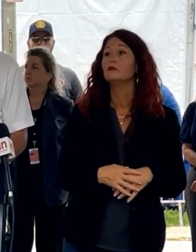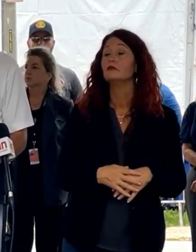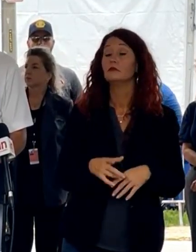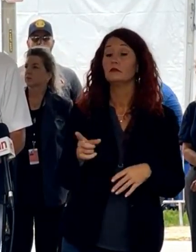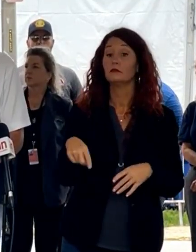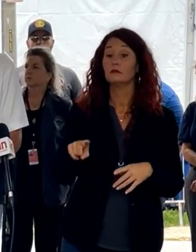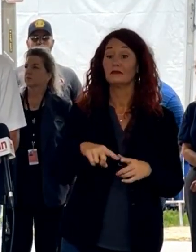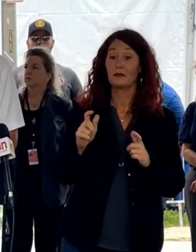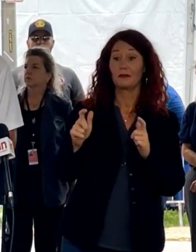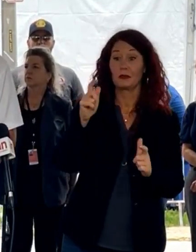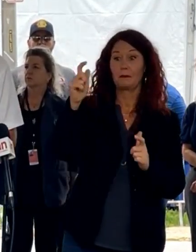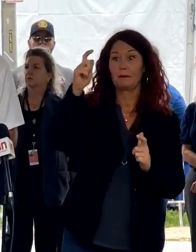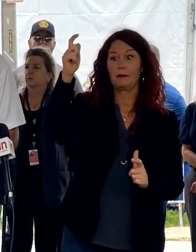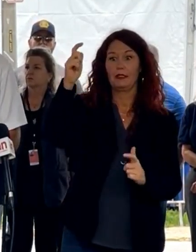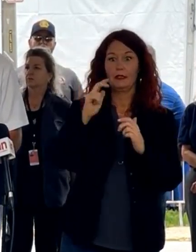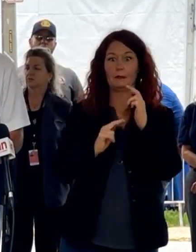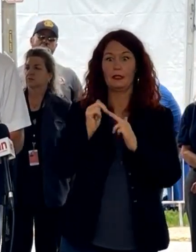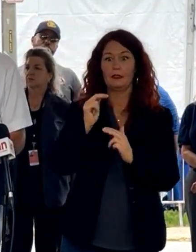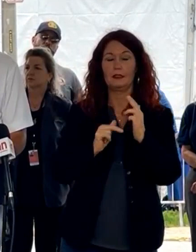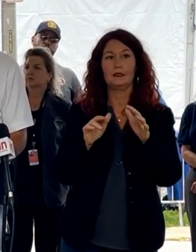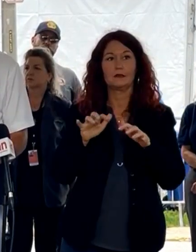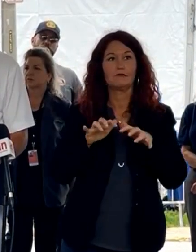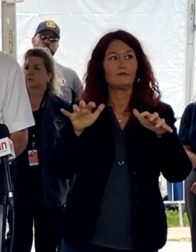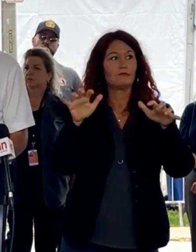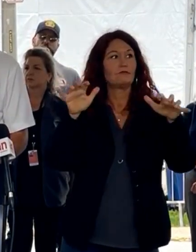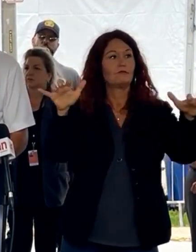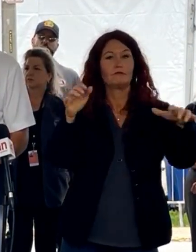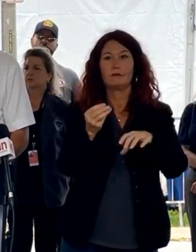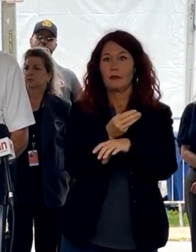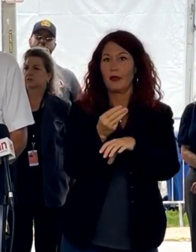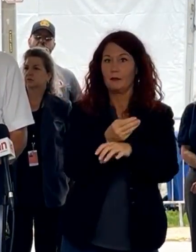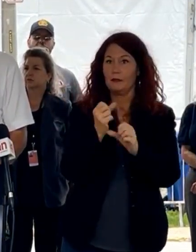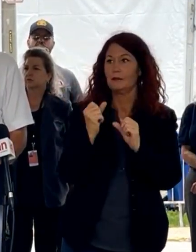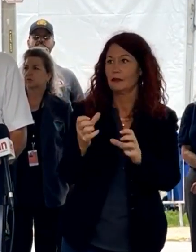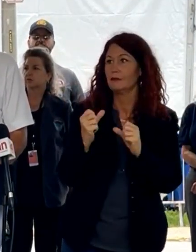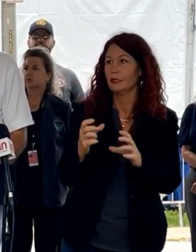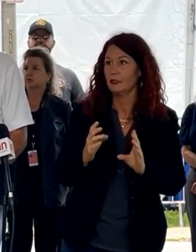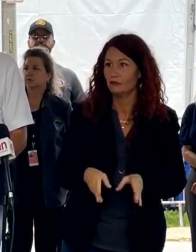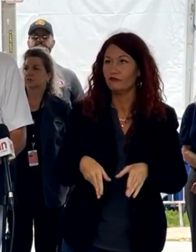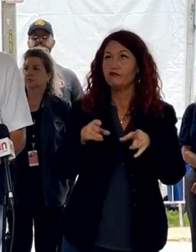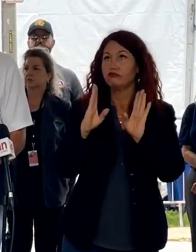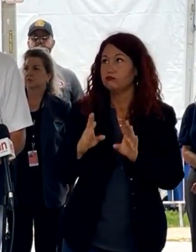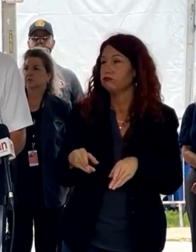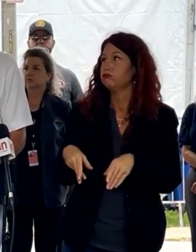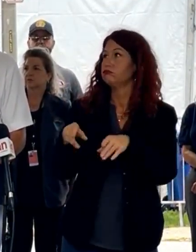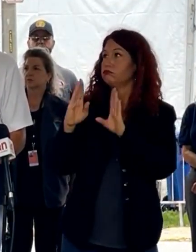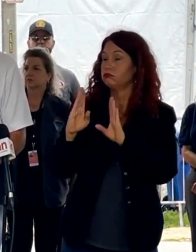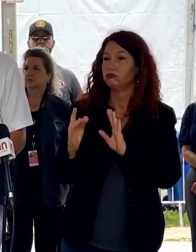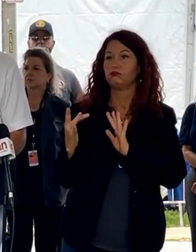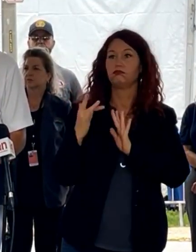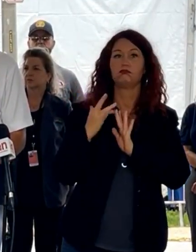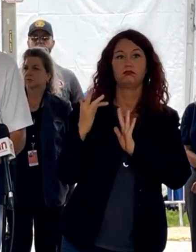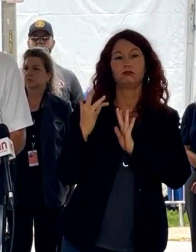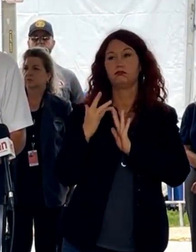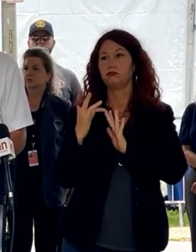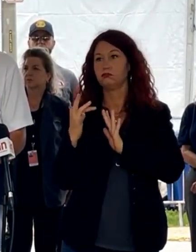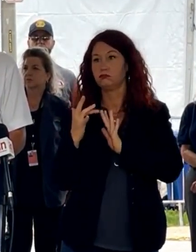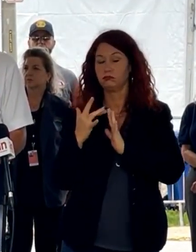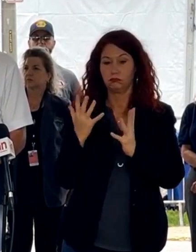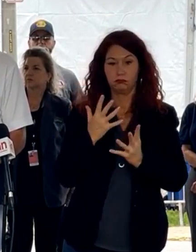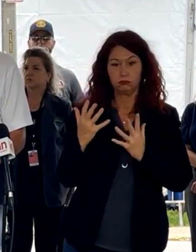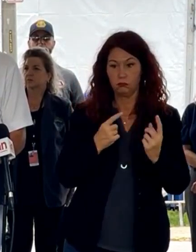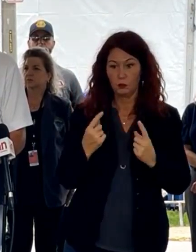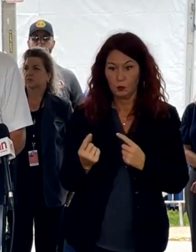our large buildings in town regarding the collapse and advising them that they should do a